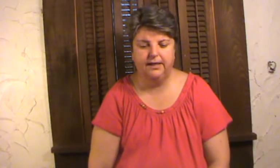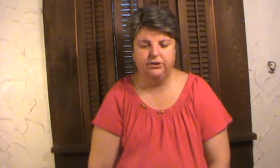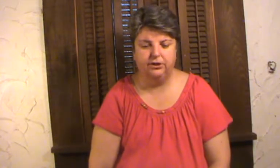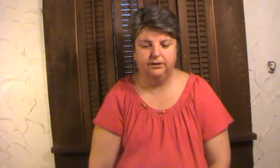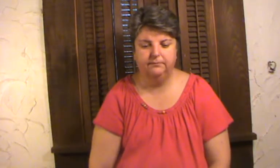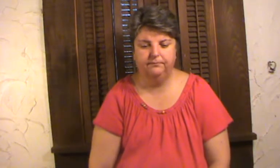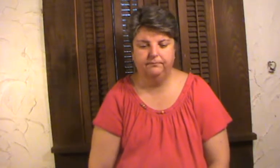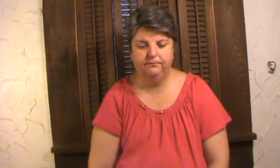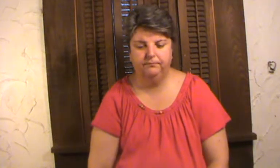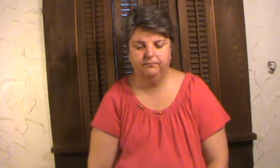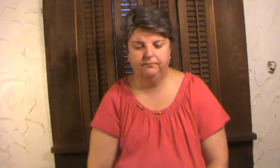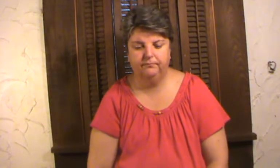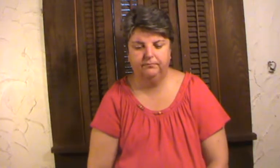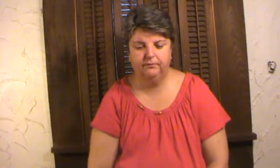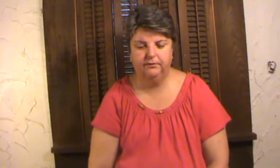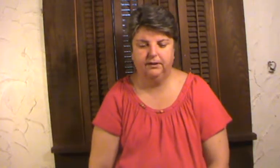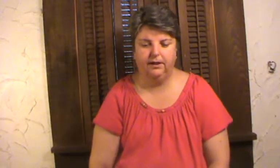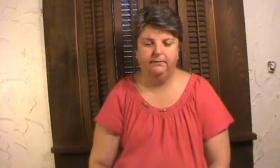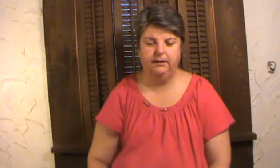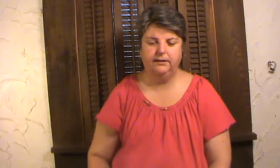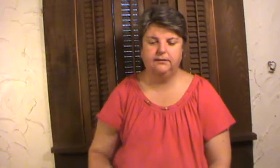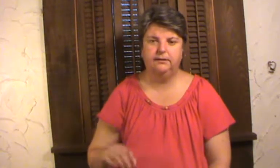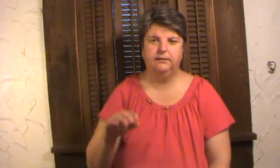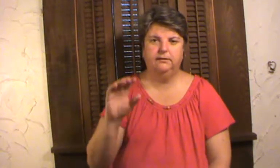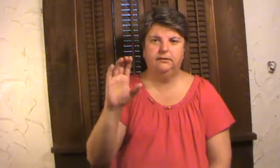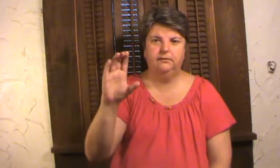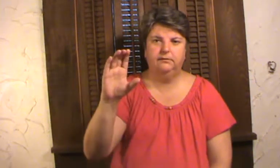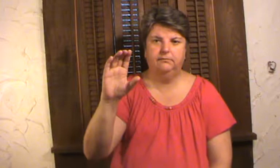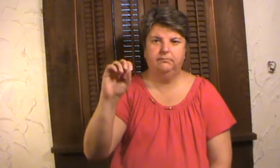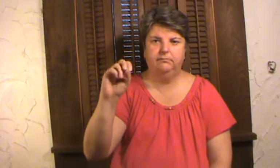Confrontation. Okay, next.